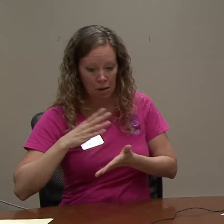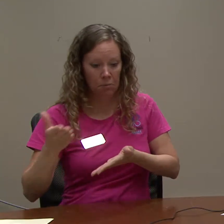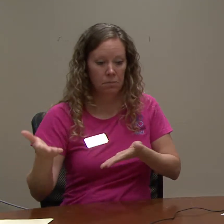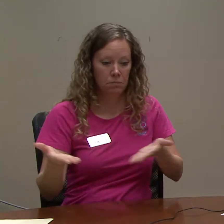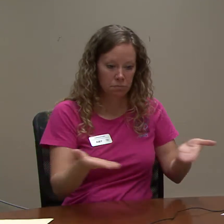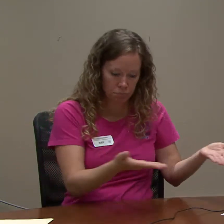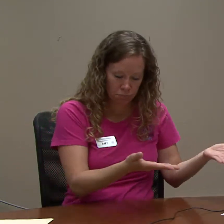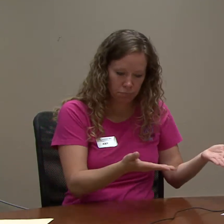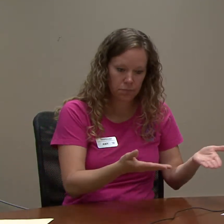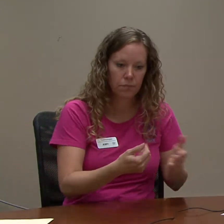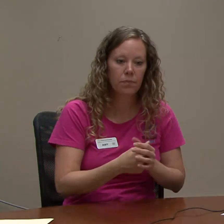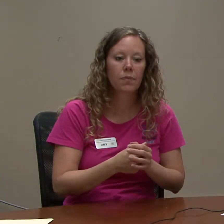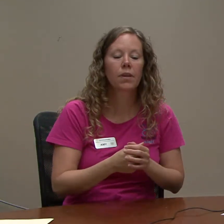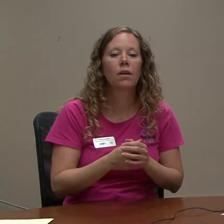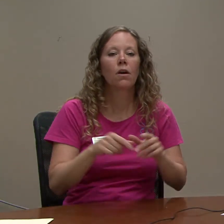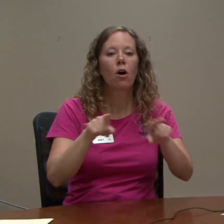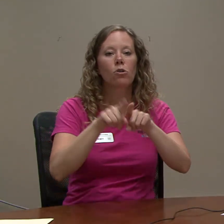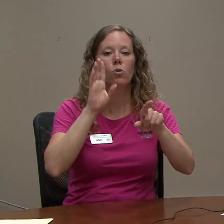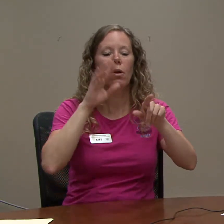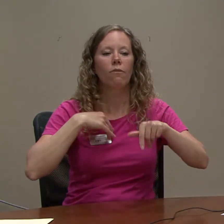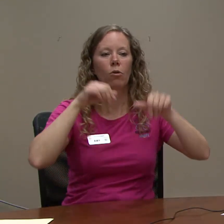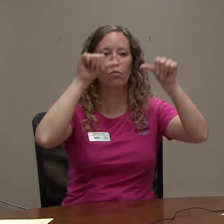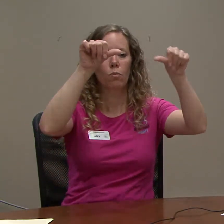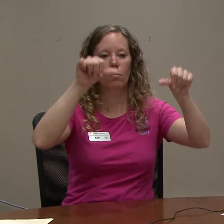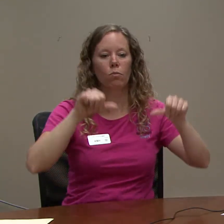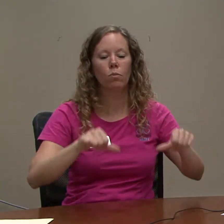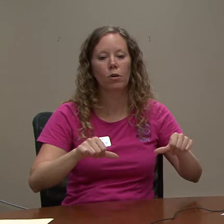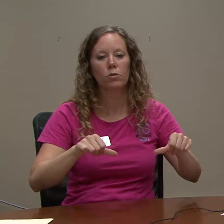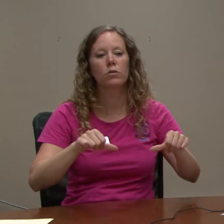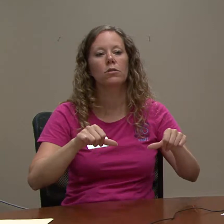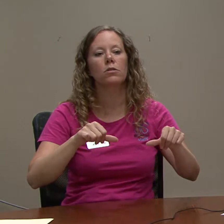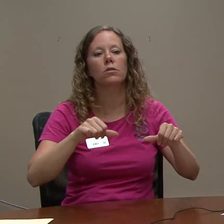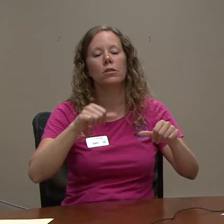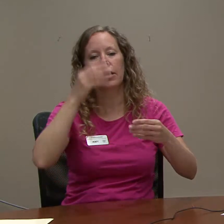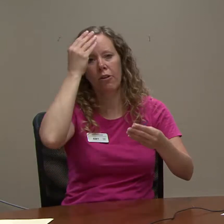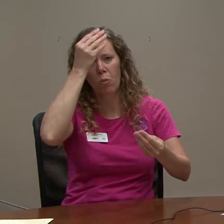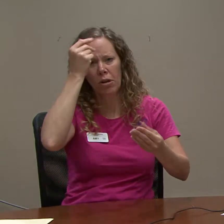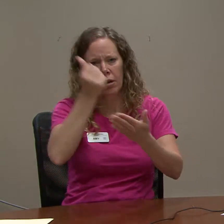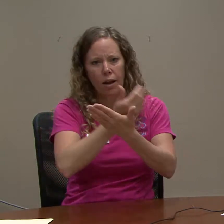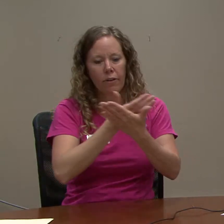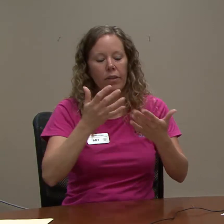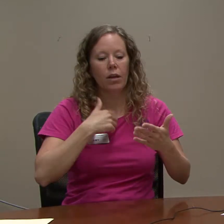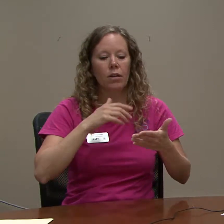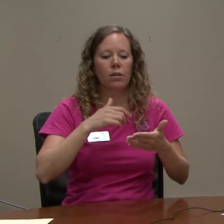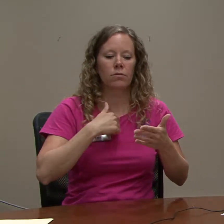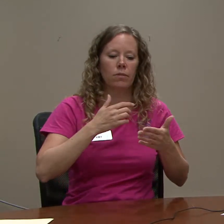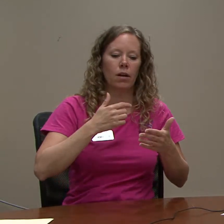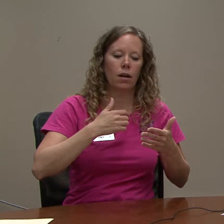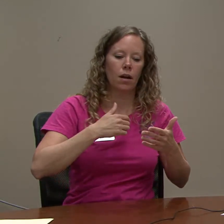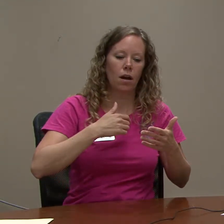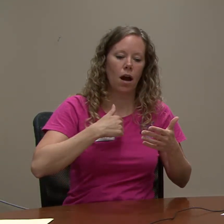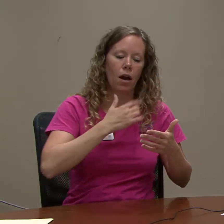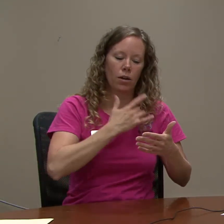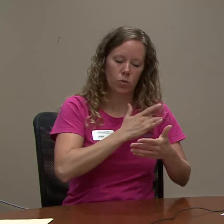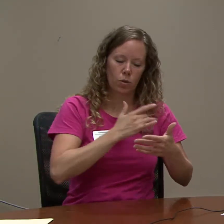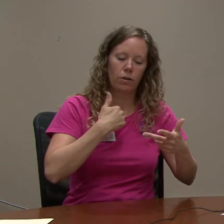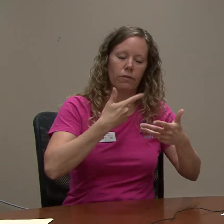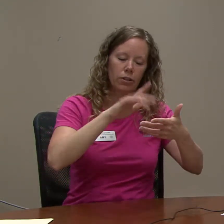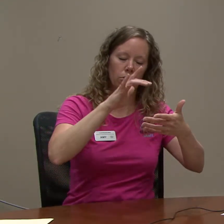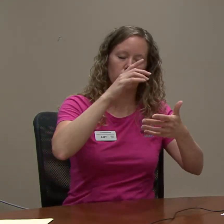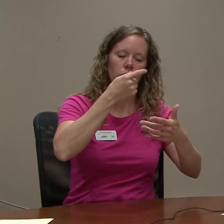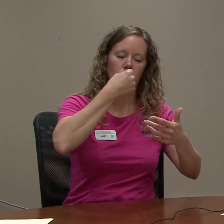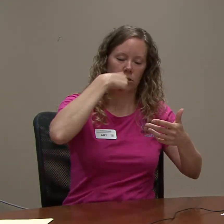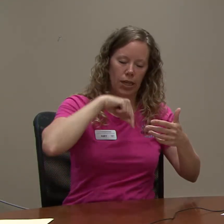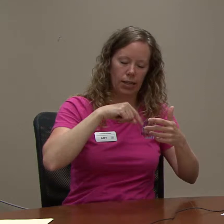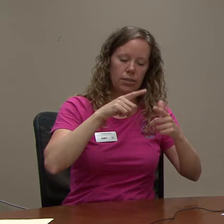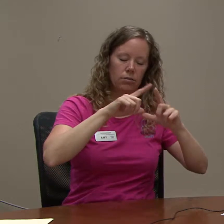infection prevention and control information and complete the written attestation. This will be the screening. The